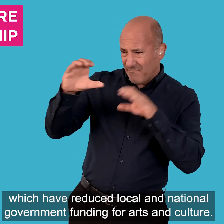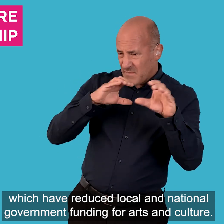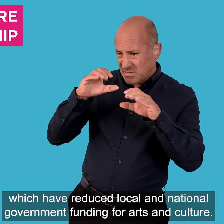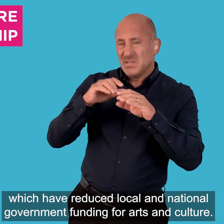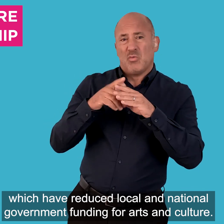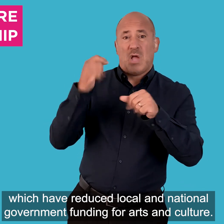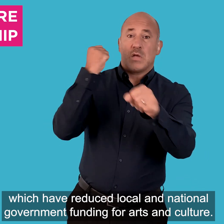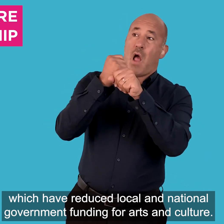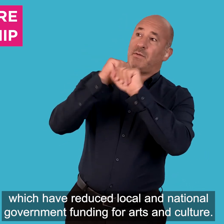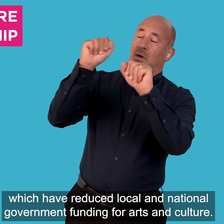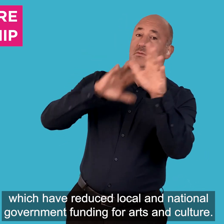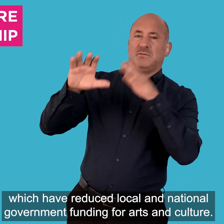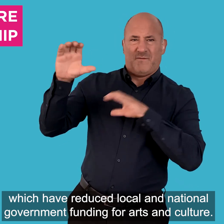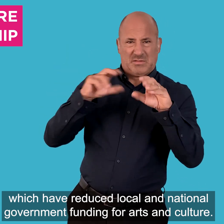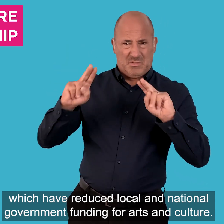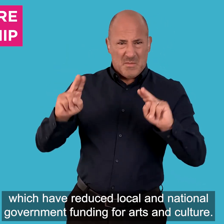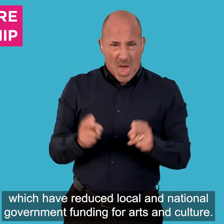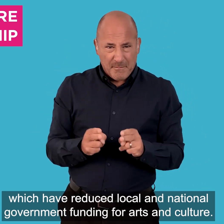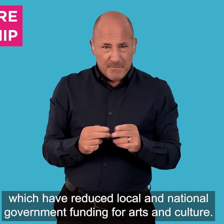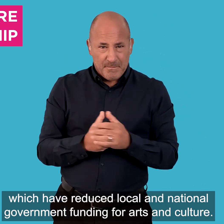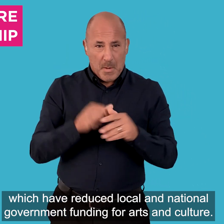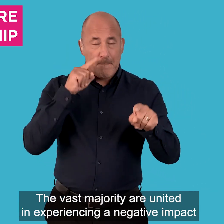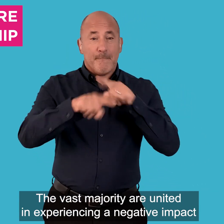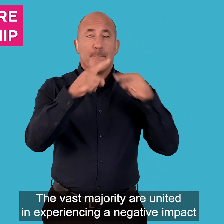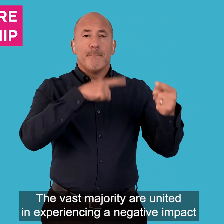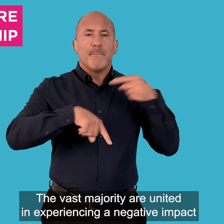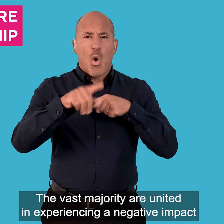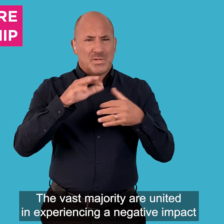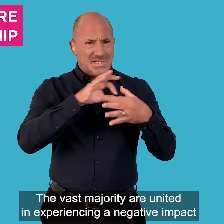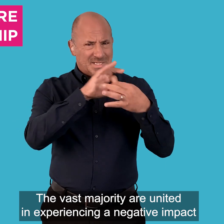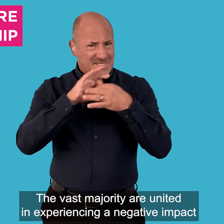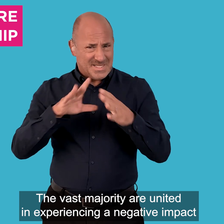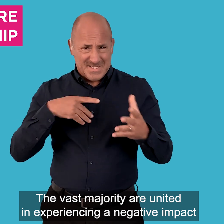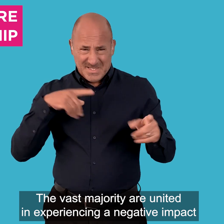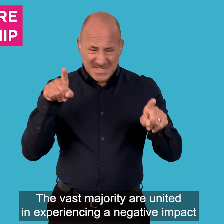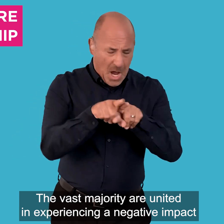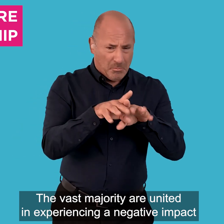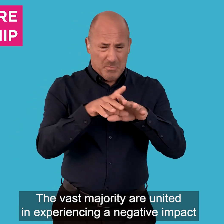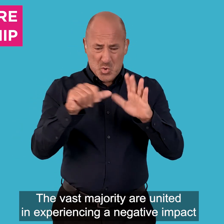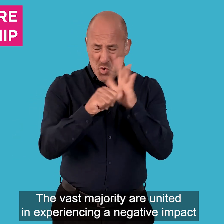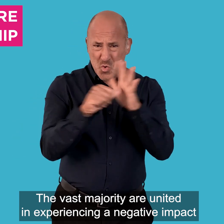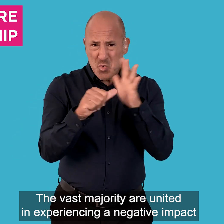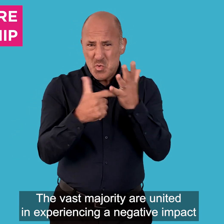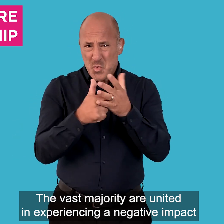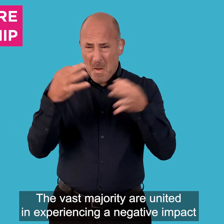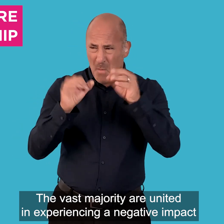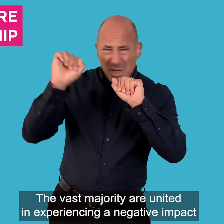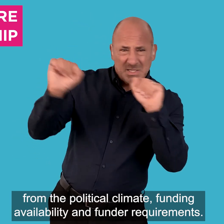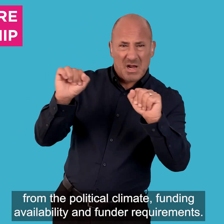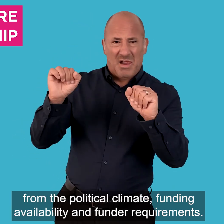government funding for arts and culture. The vast majority are united in experiencing a